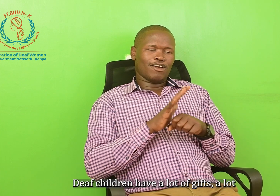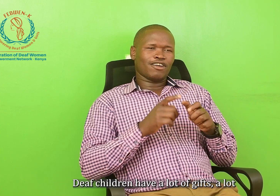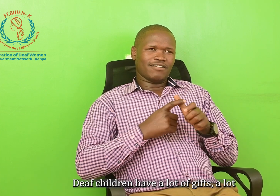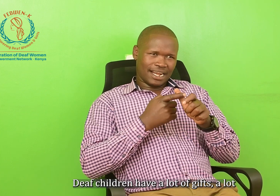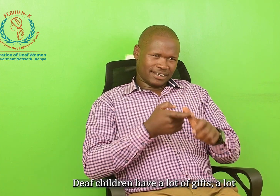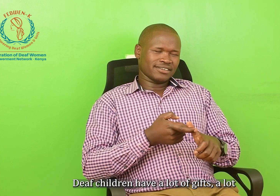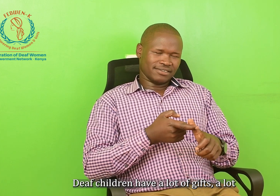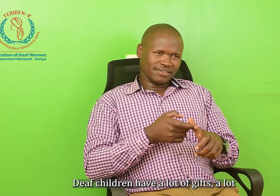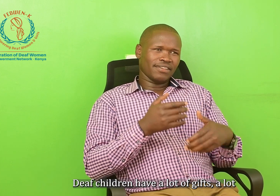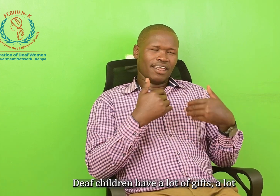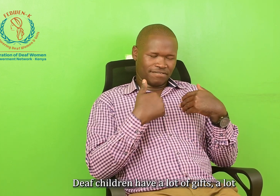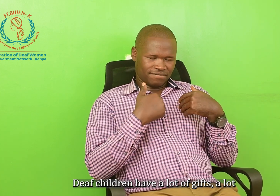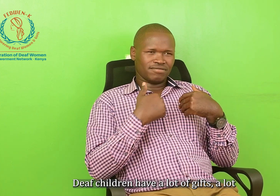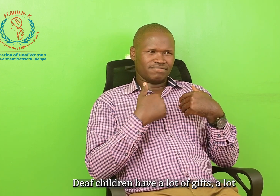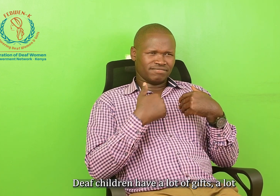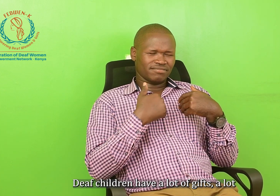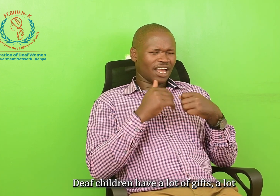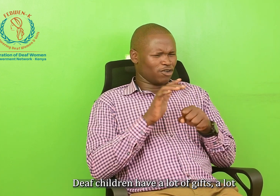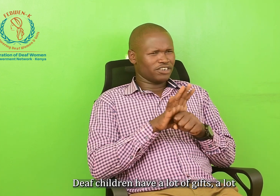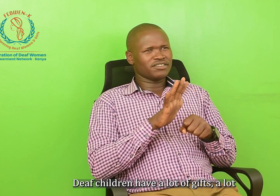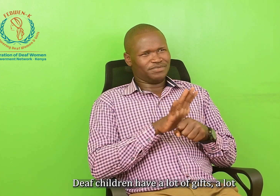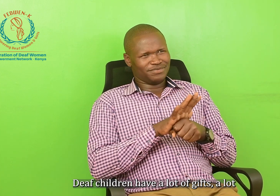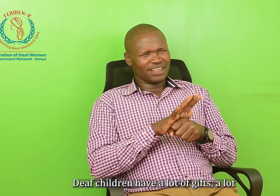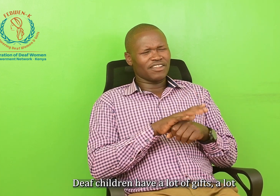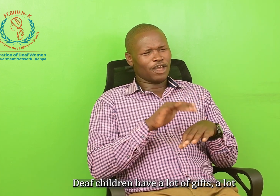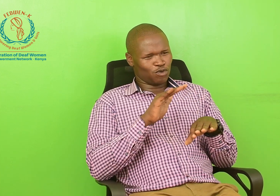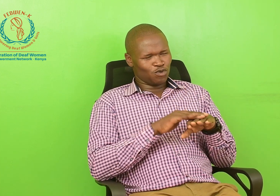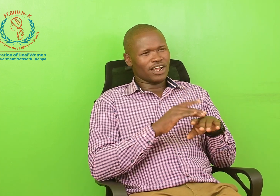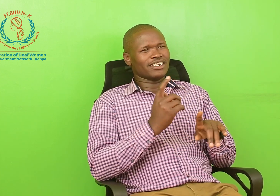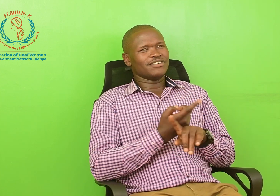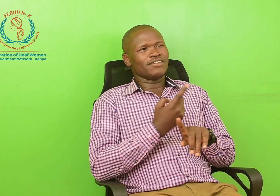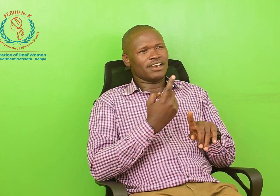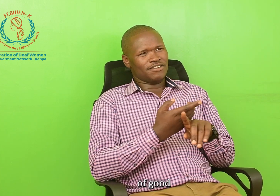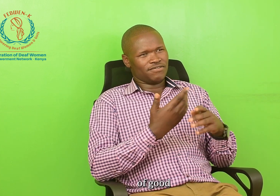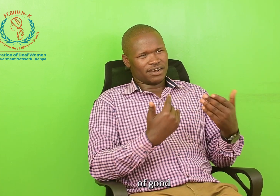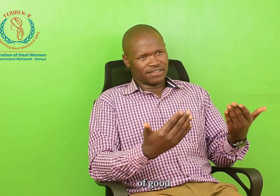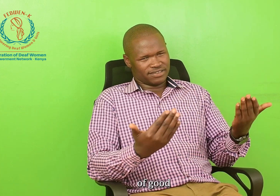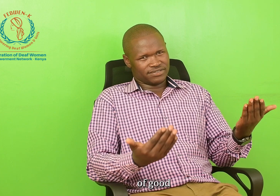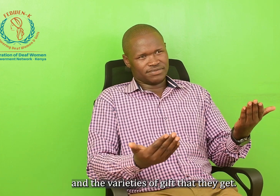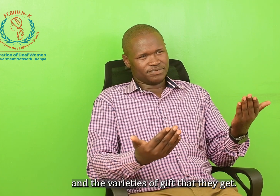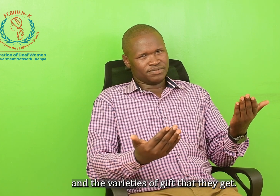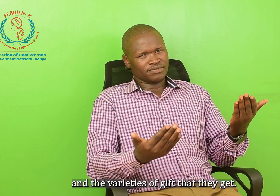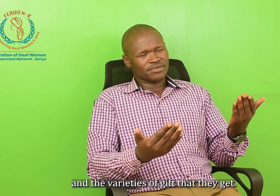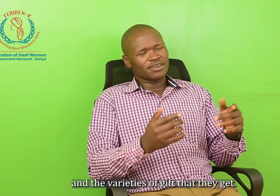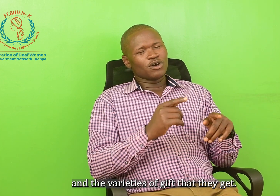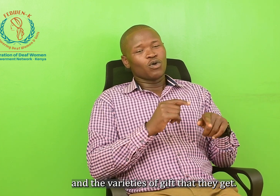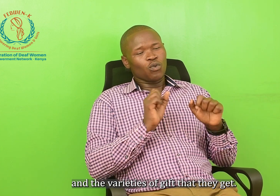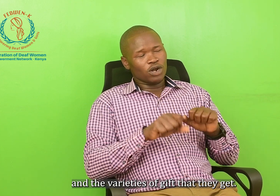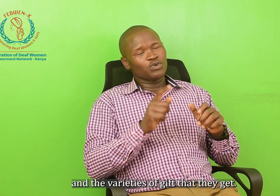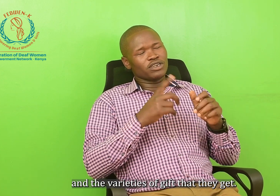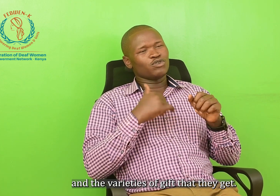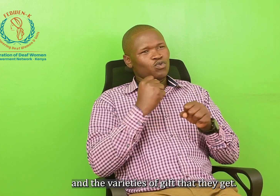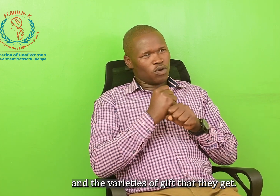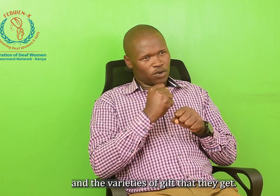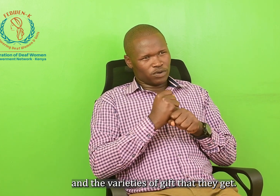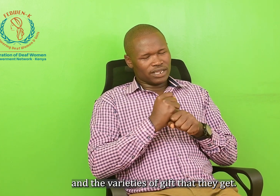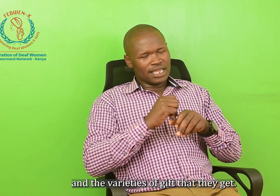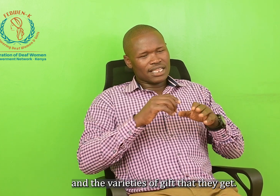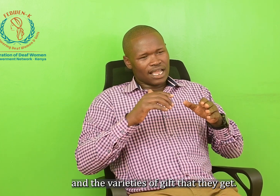Deaf children have a lot of gifts, a lot. Good and the varieties of